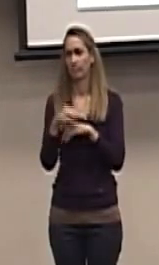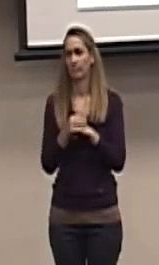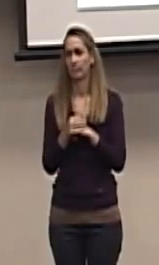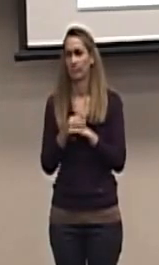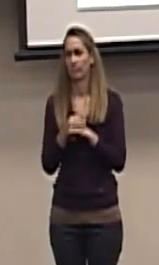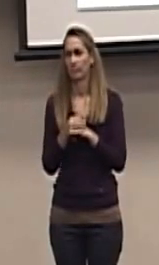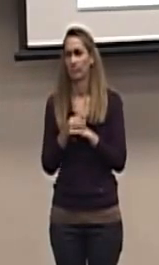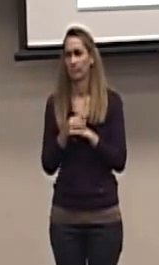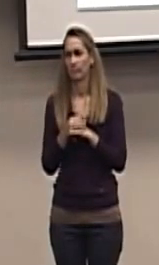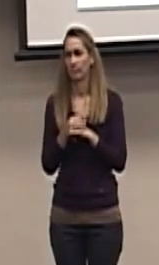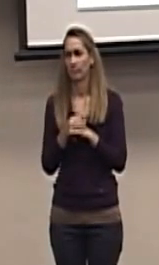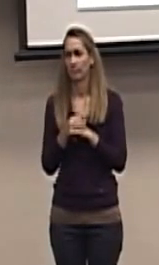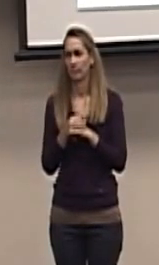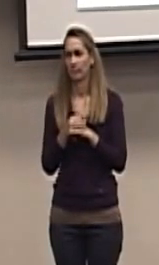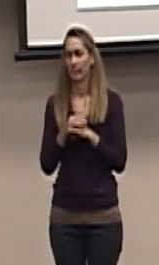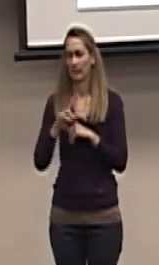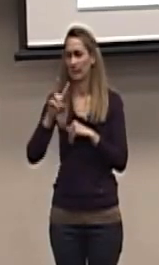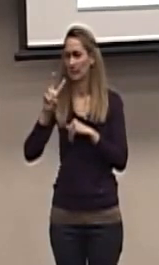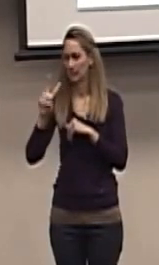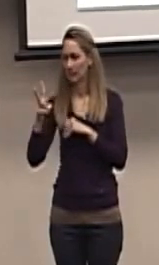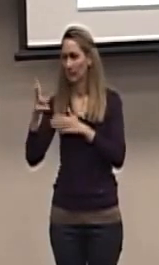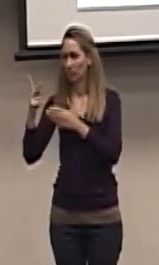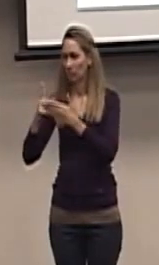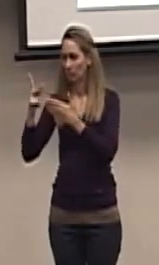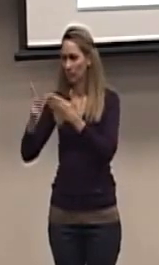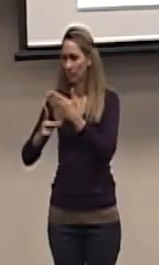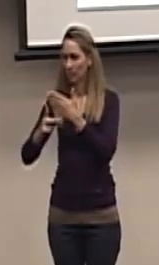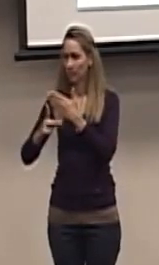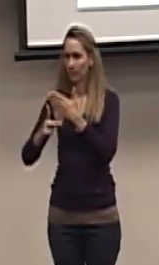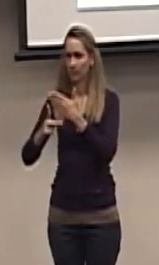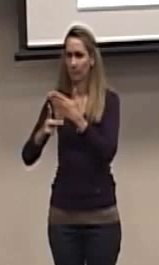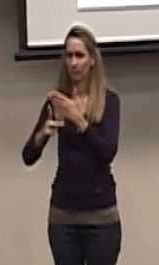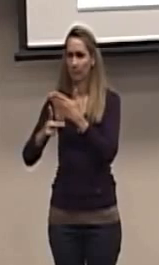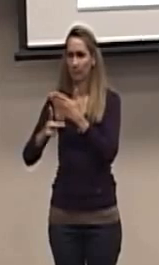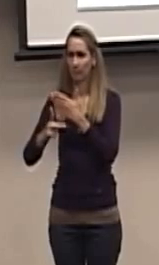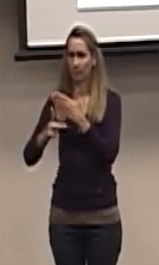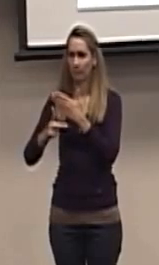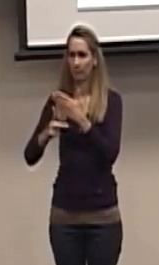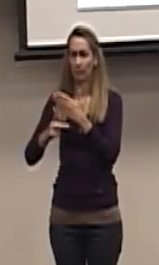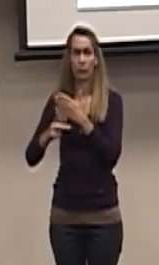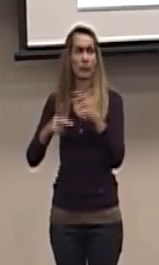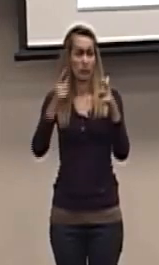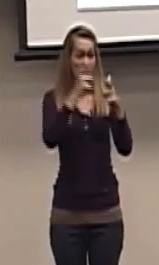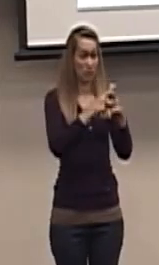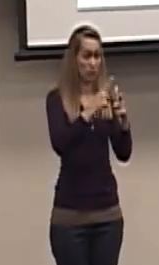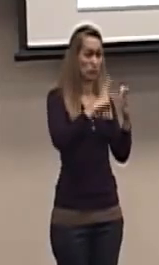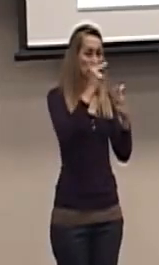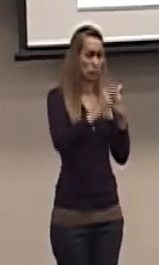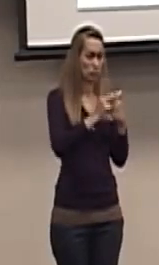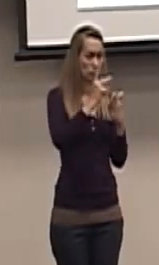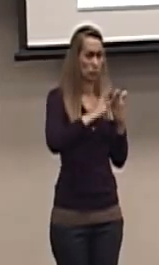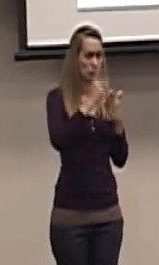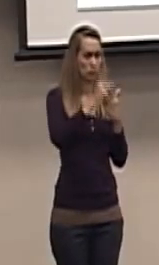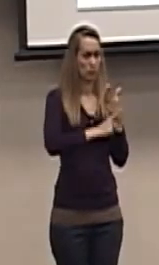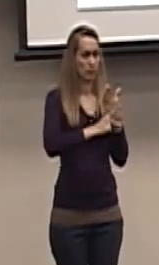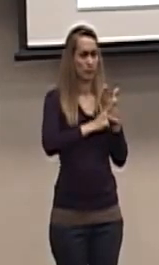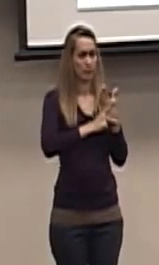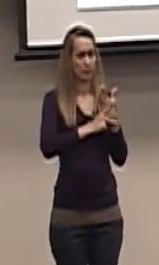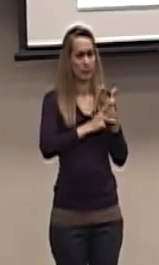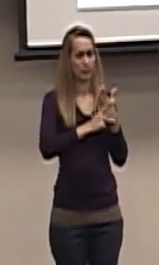Then the second program is the program, right, on the first one, still under the